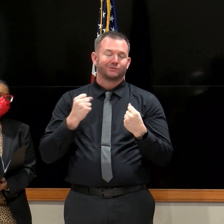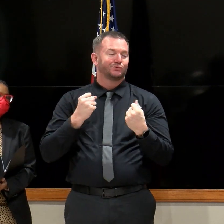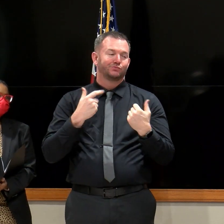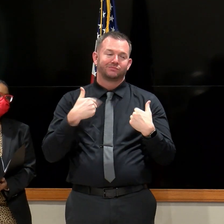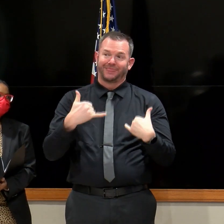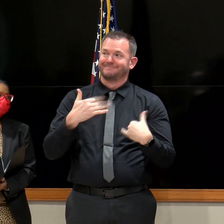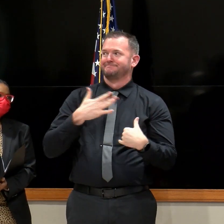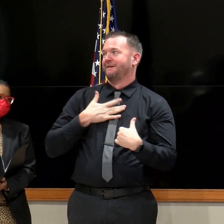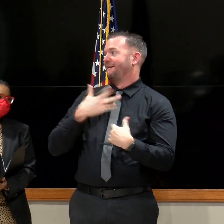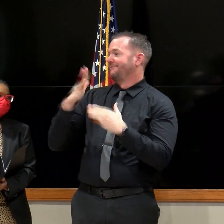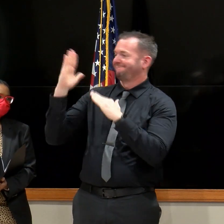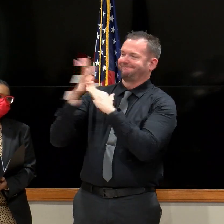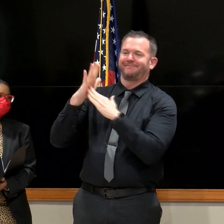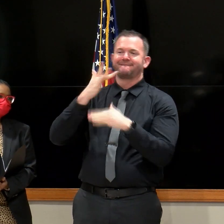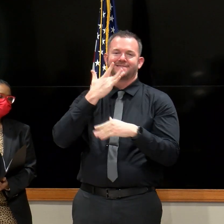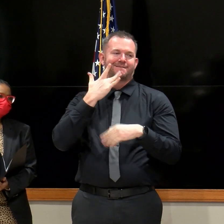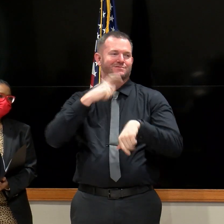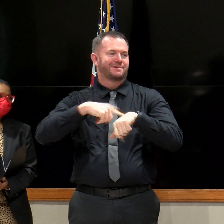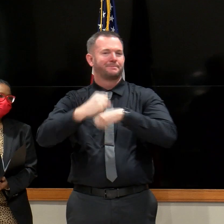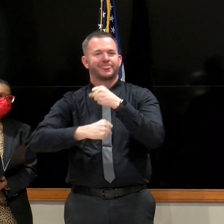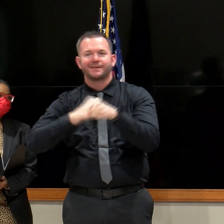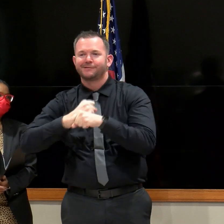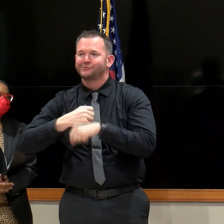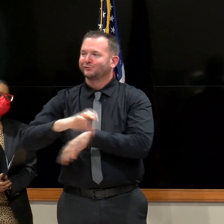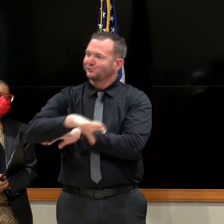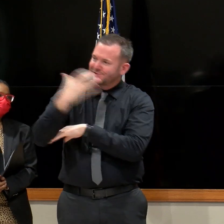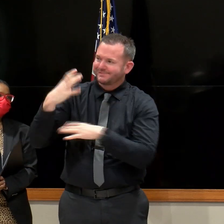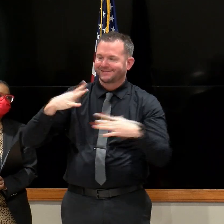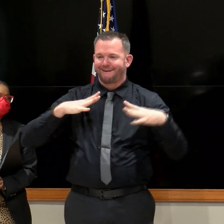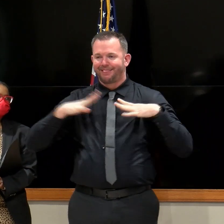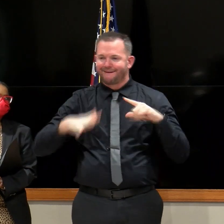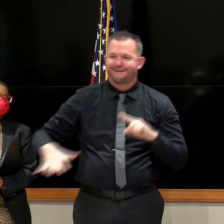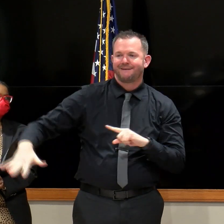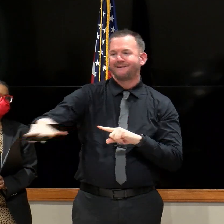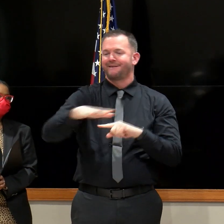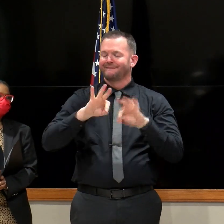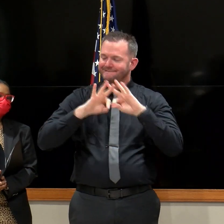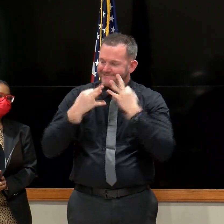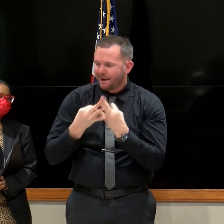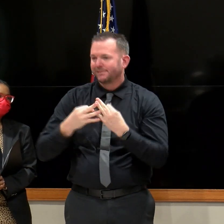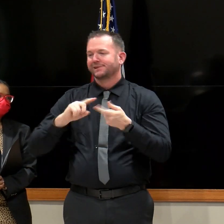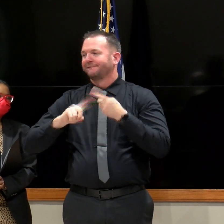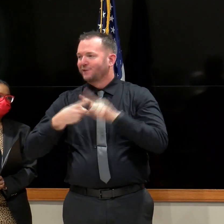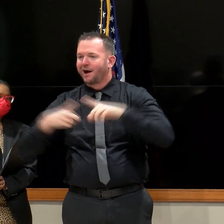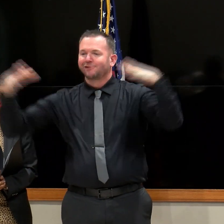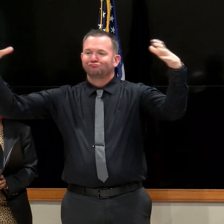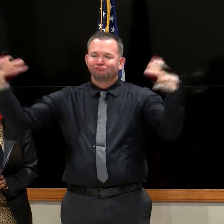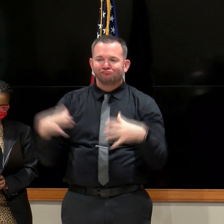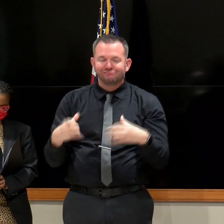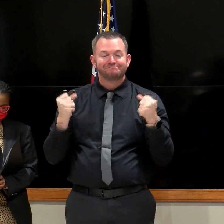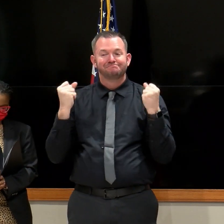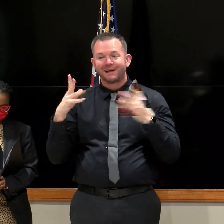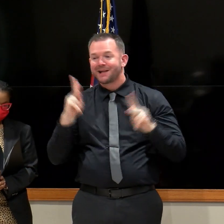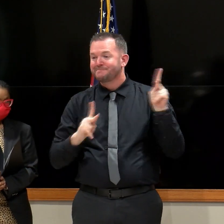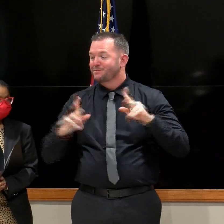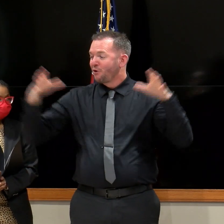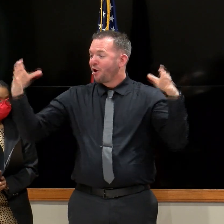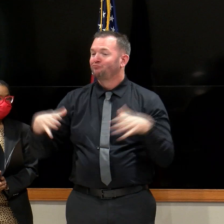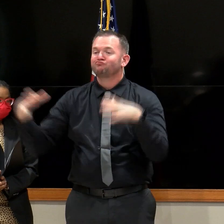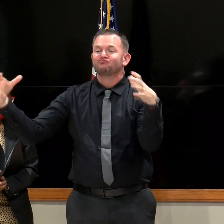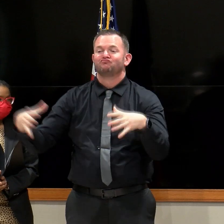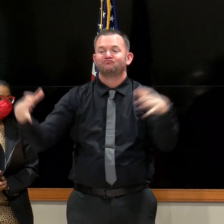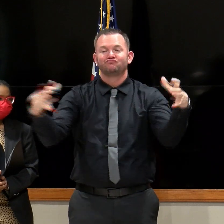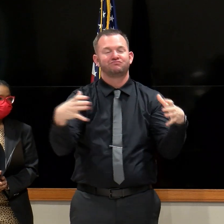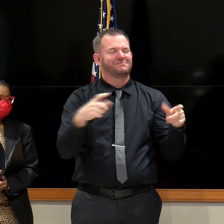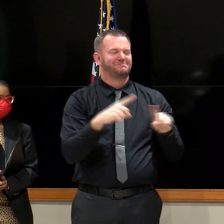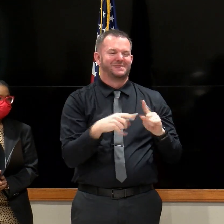look forward to gathering with brothers and sisters and family members and many others, but this will be different, just